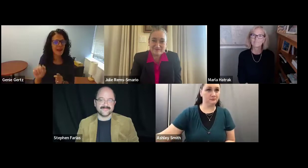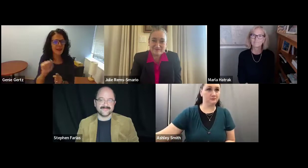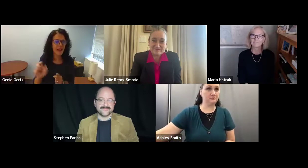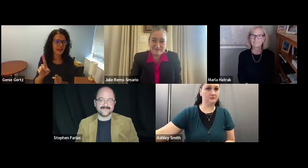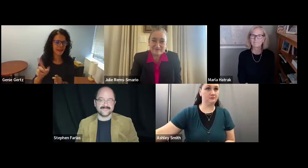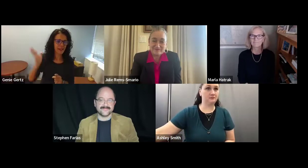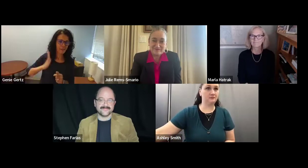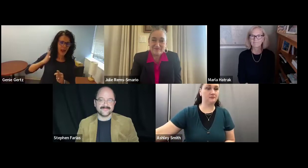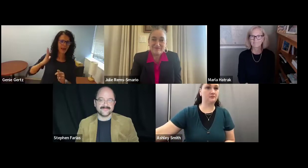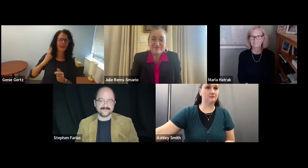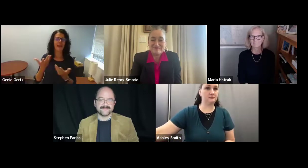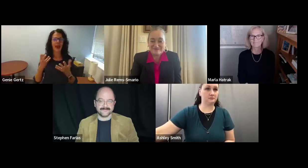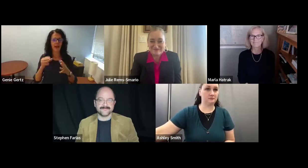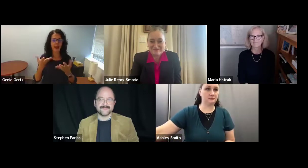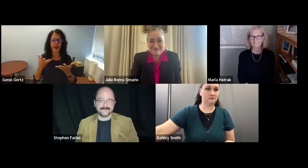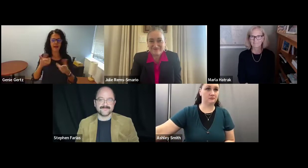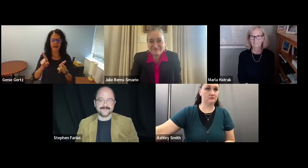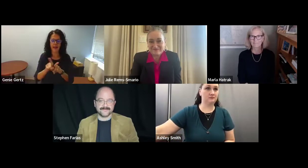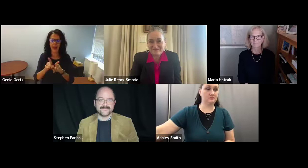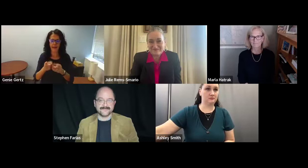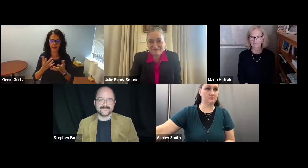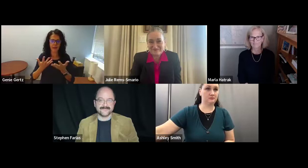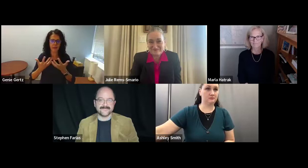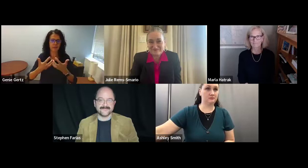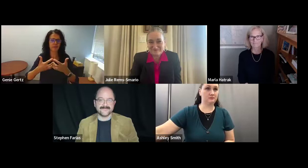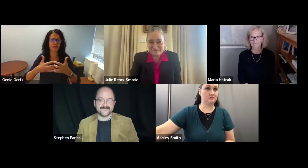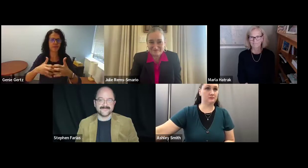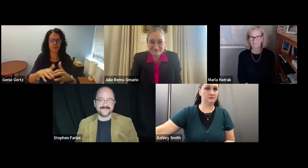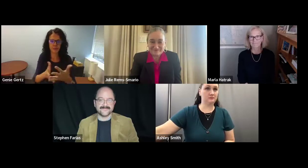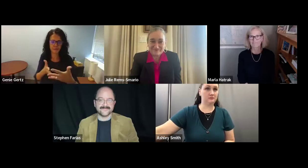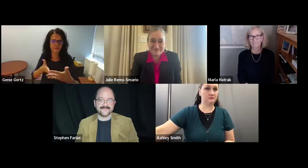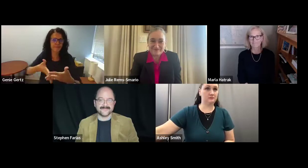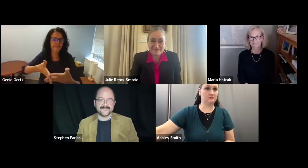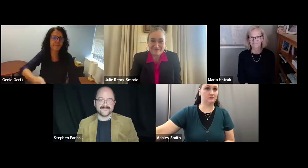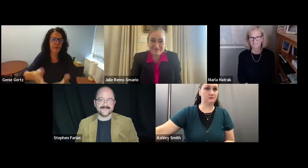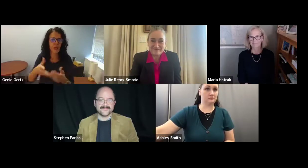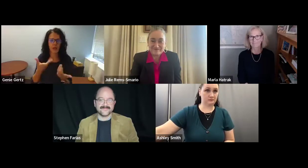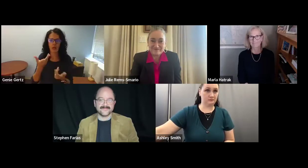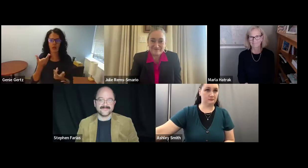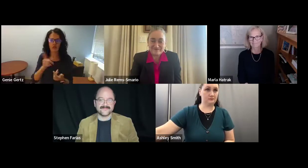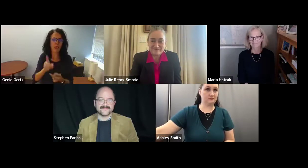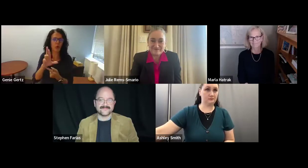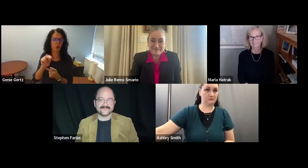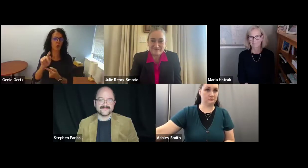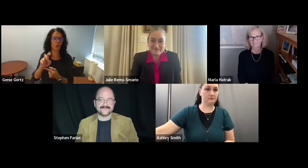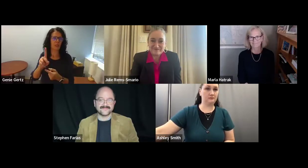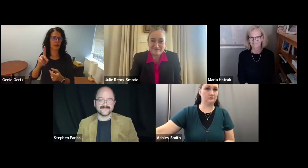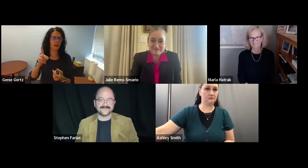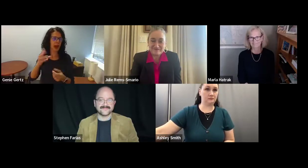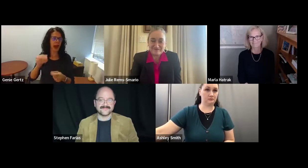also involved with the NAD, and I have been in the past. And that, I became very, very invested